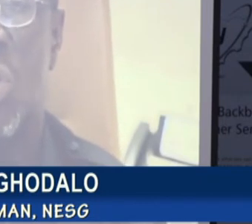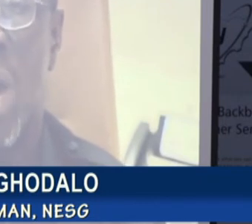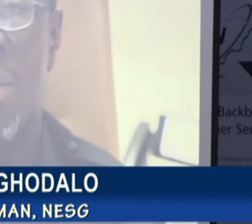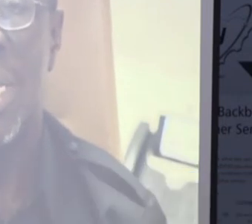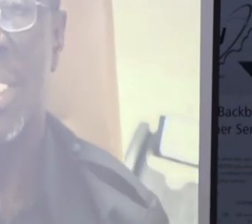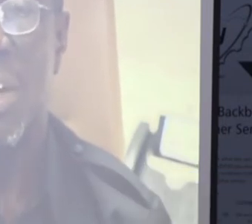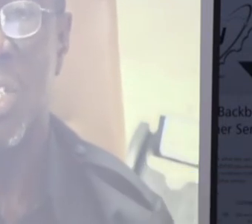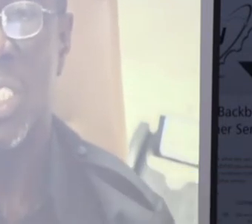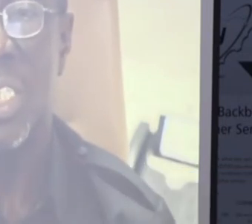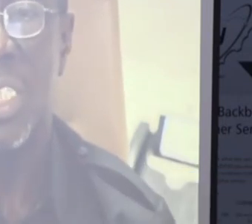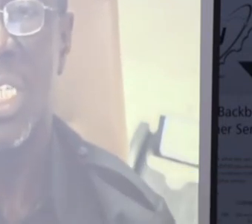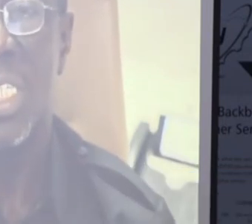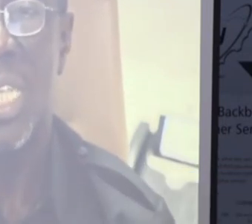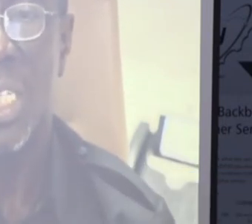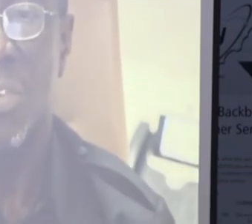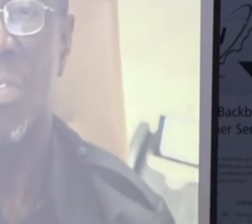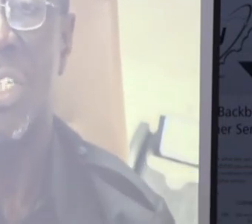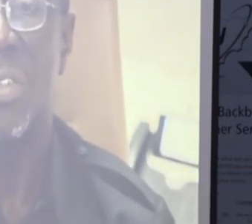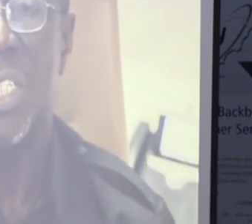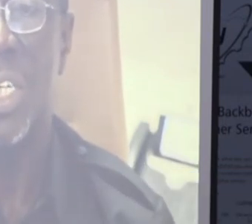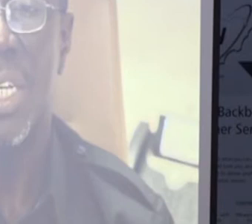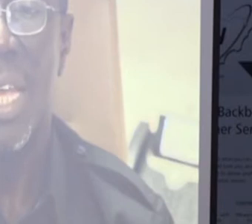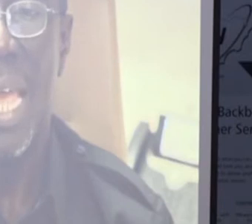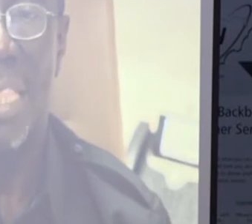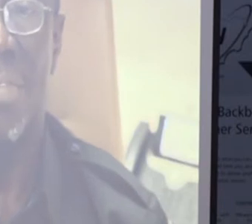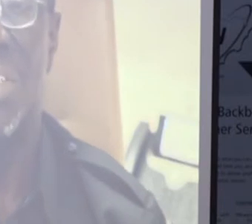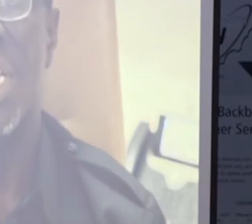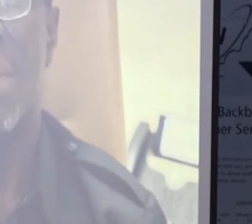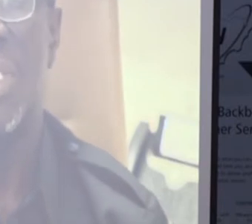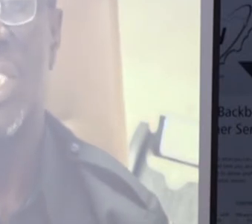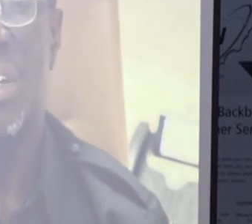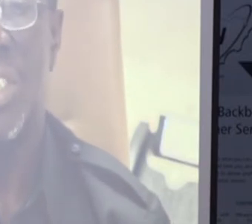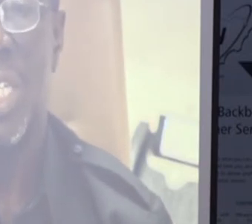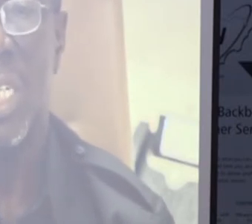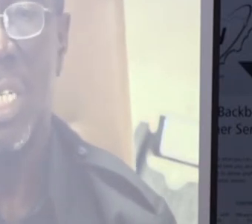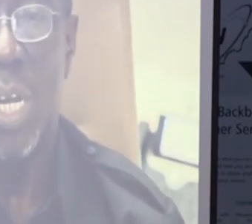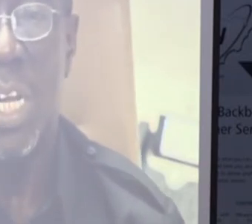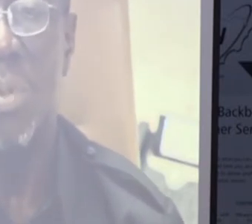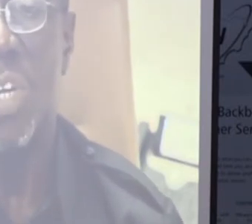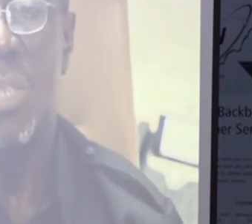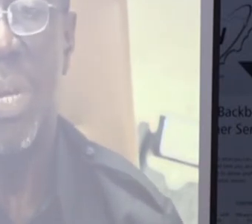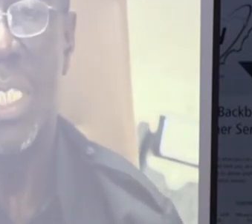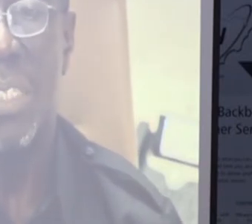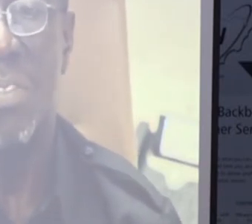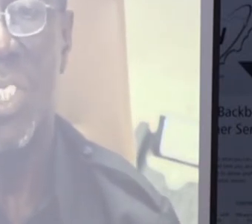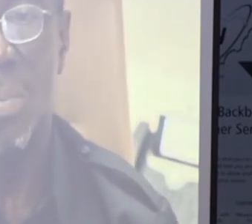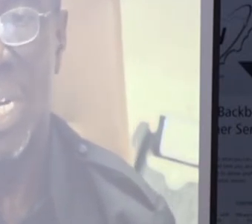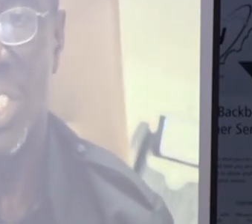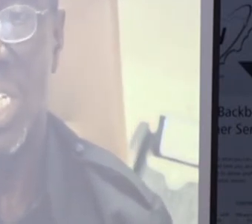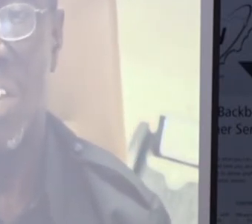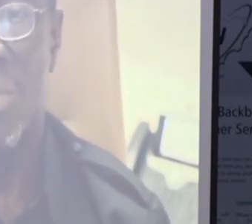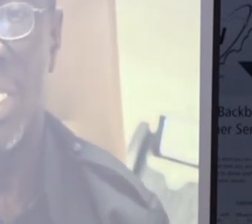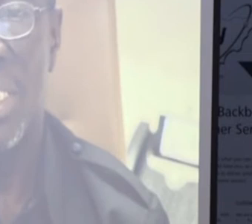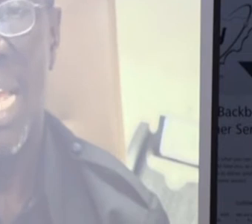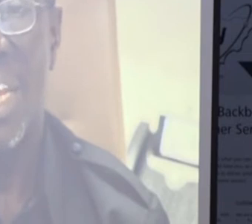resource requirements across the 36 states of the Federation and the Federal Capital Territory to enable respective